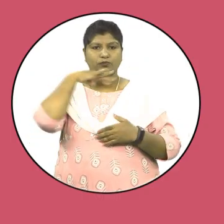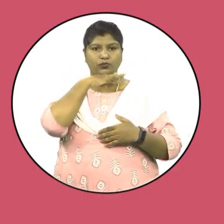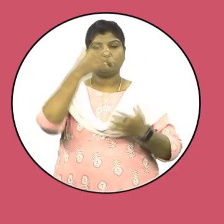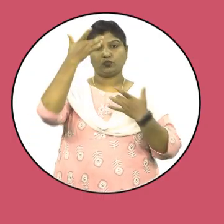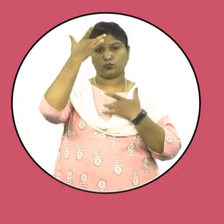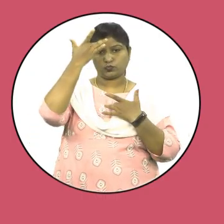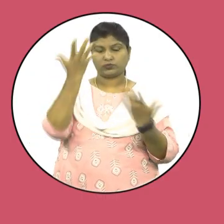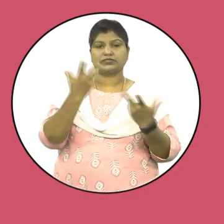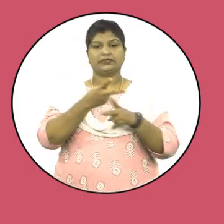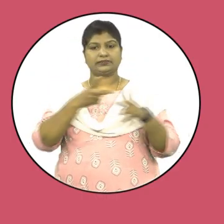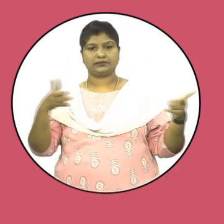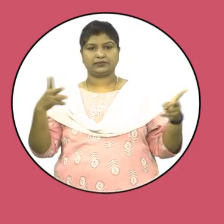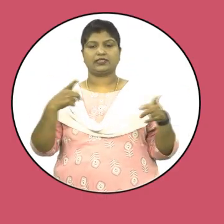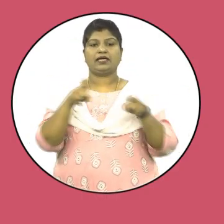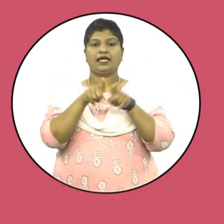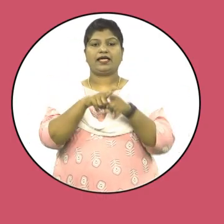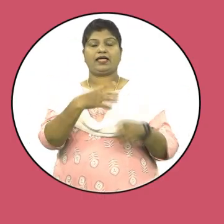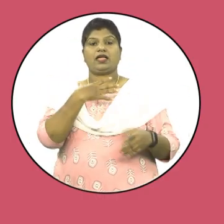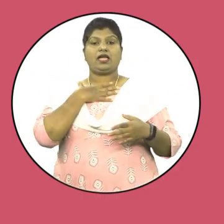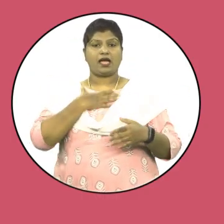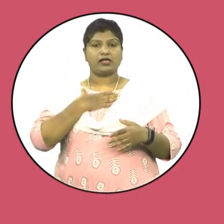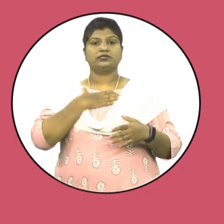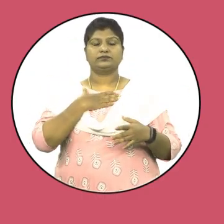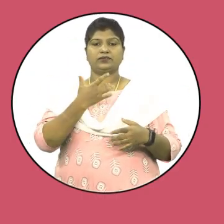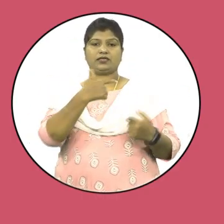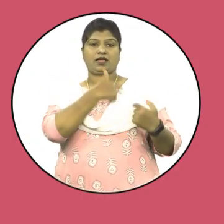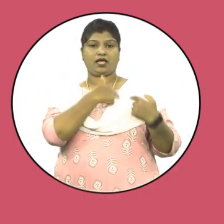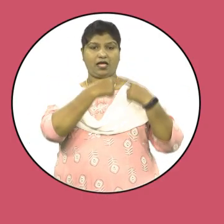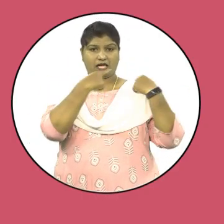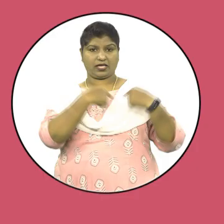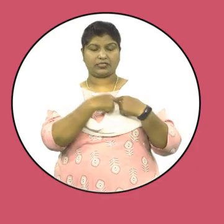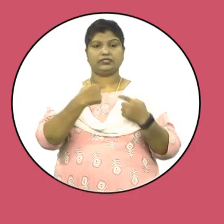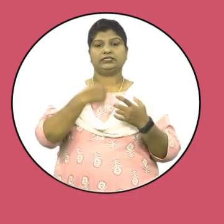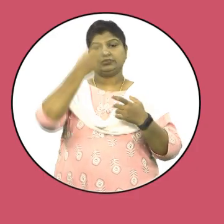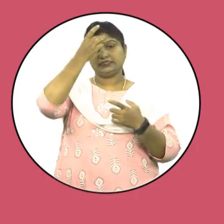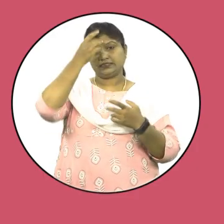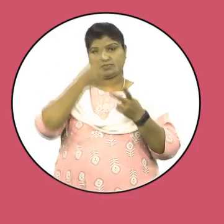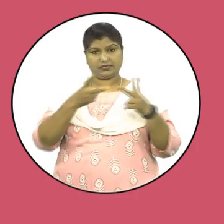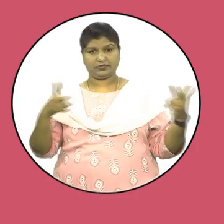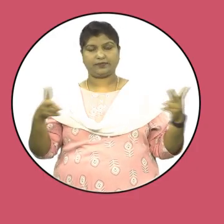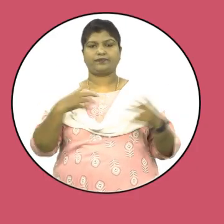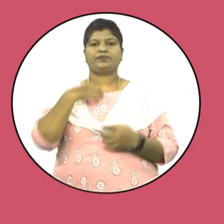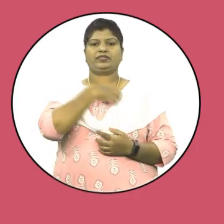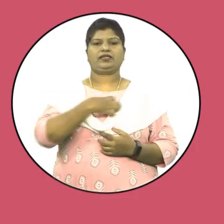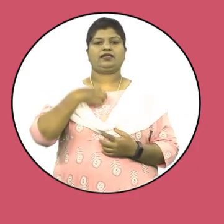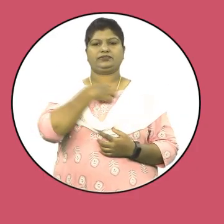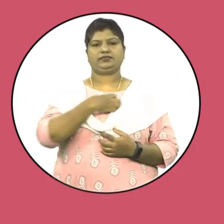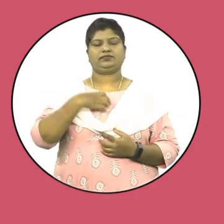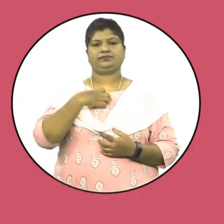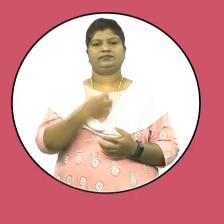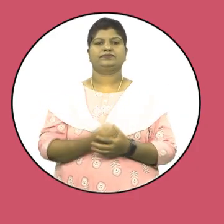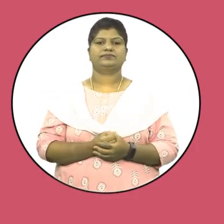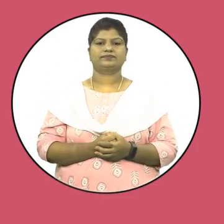diseases like asthma, heart diseases and cancer.